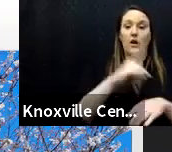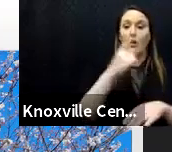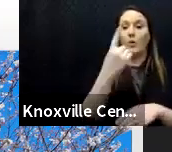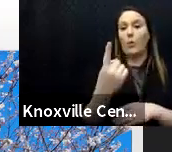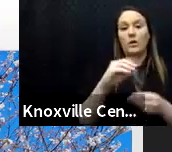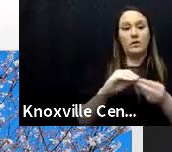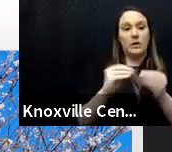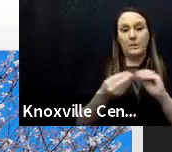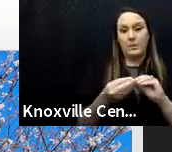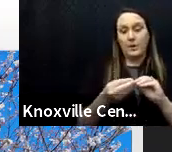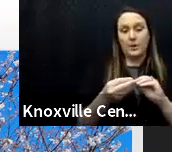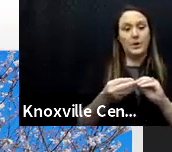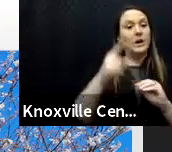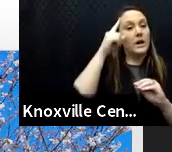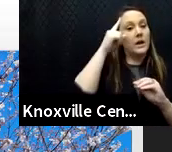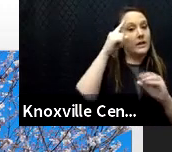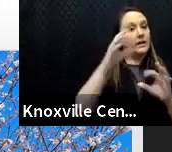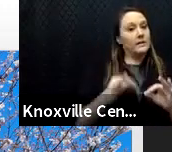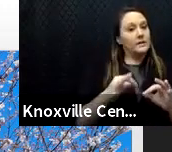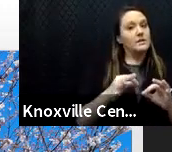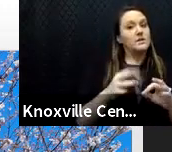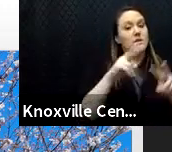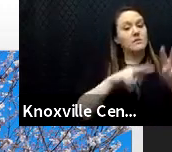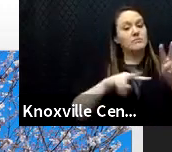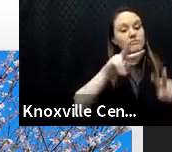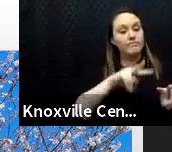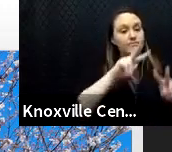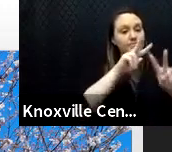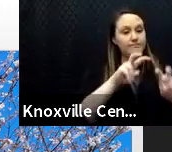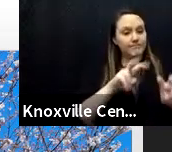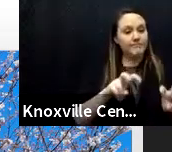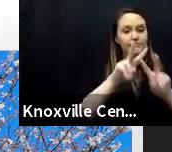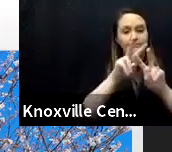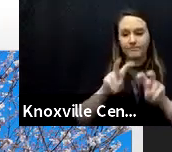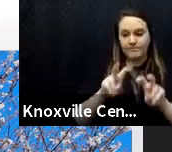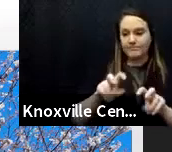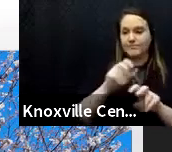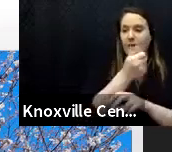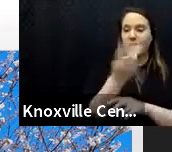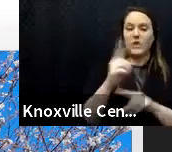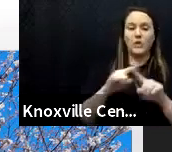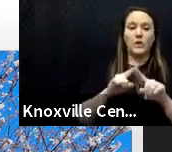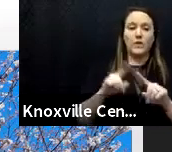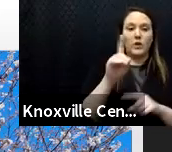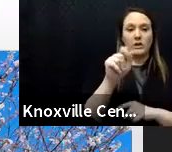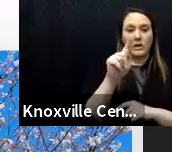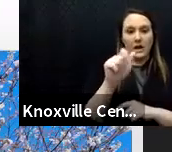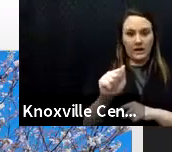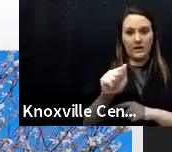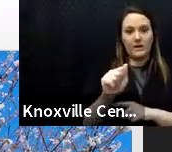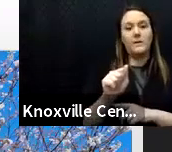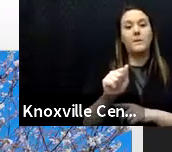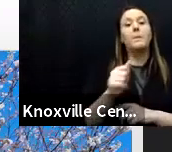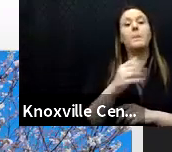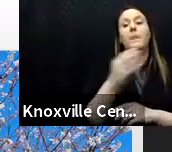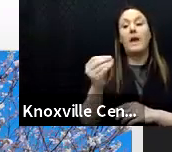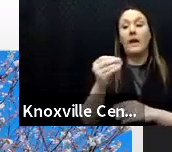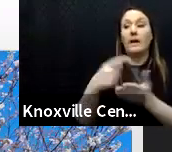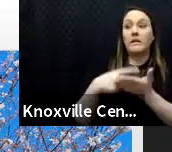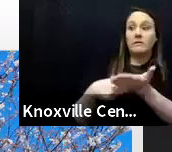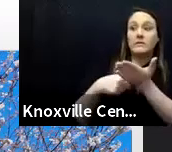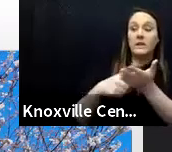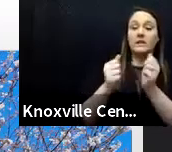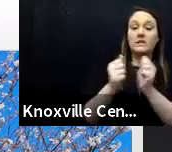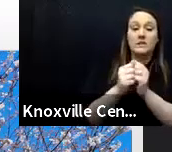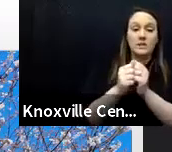figure. Decisions must be made by looking at multiple data points and trends while incorporating public health expertise and developments